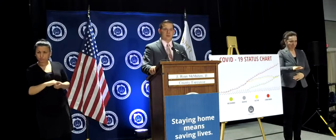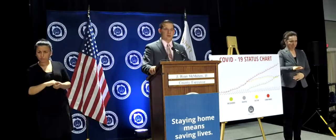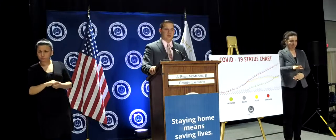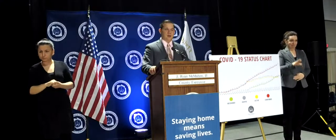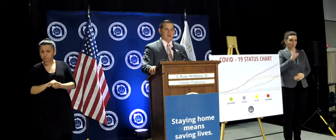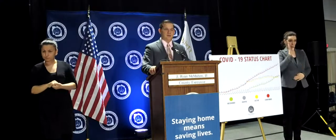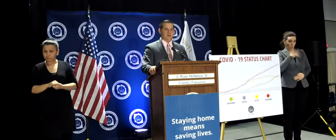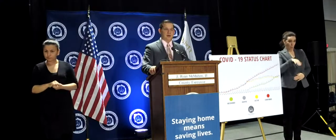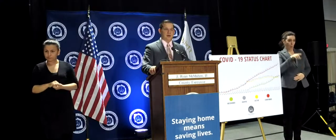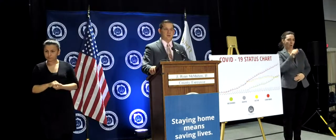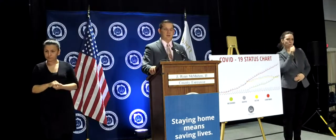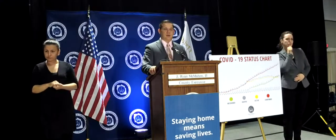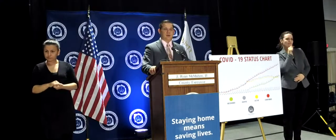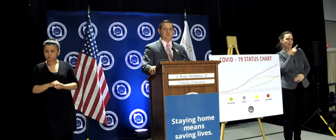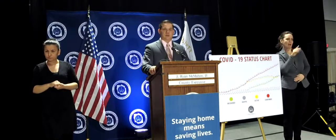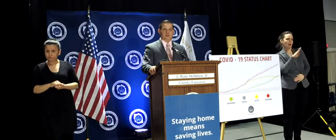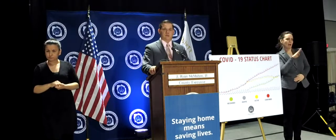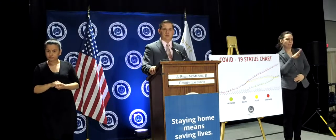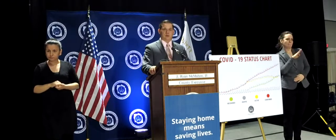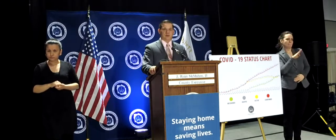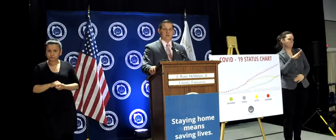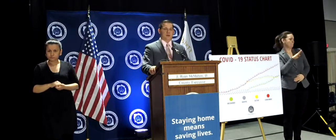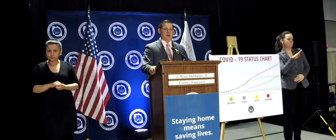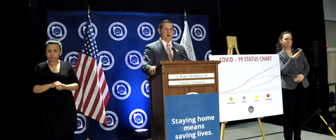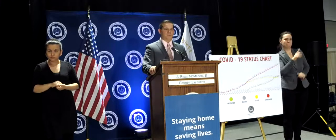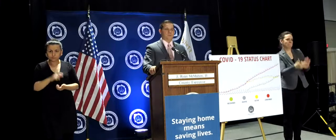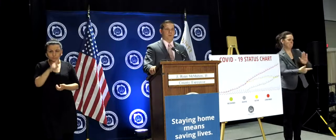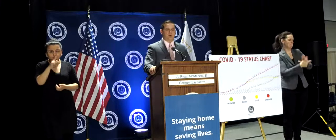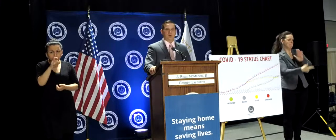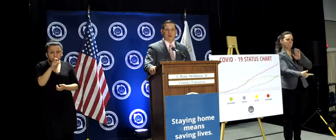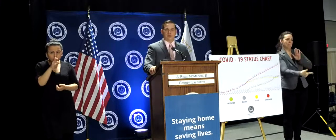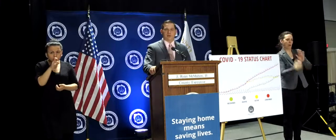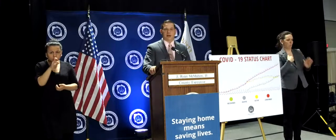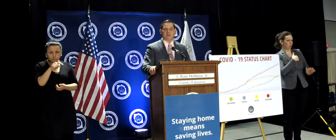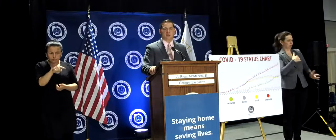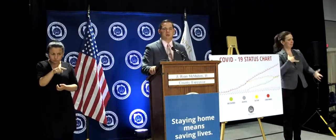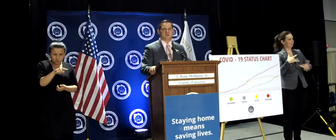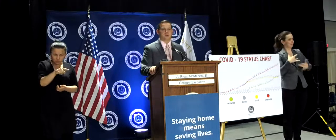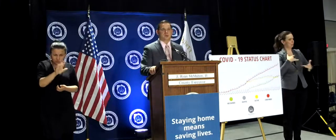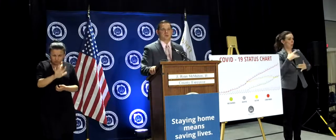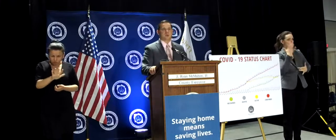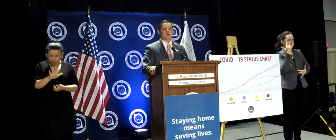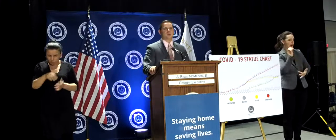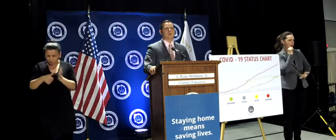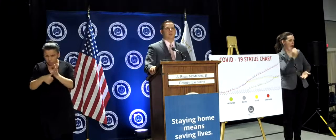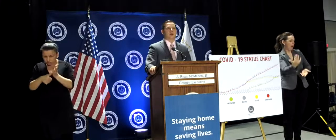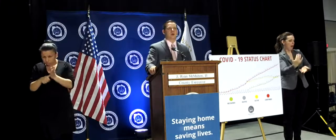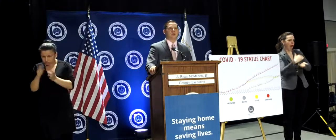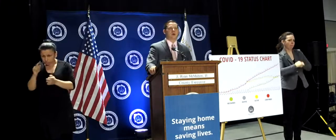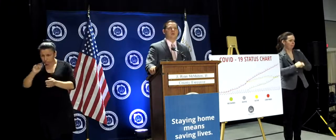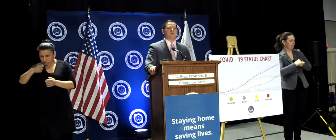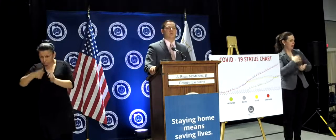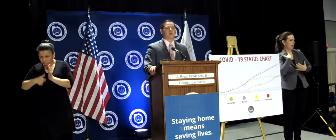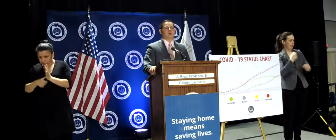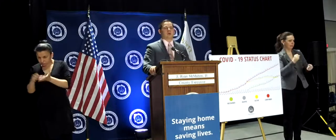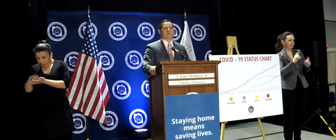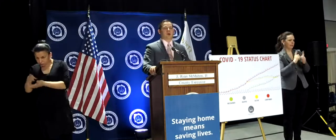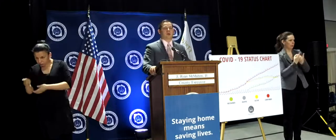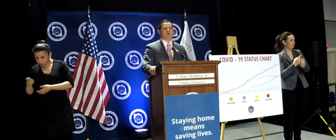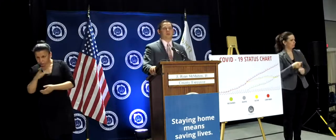so that's our first concern, no matter who they have a contract with. So this Walmart and Quest